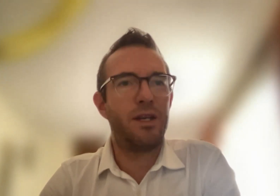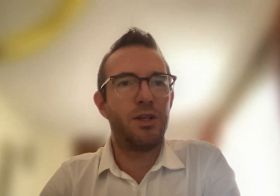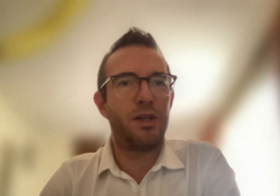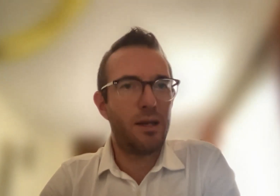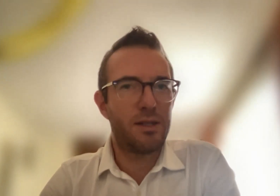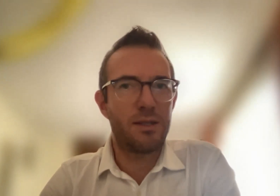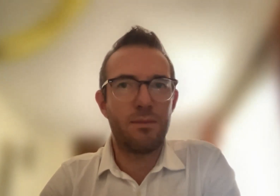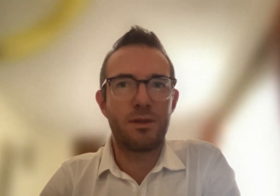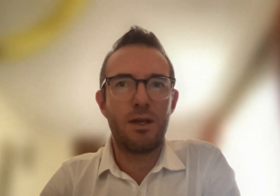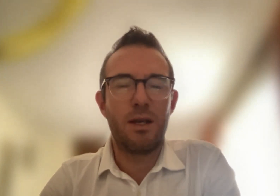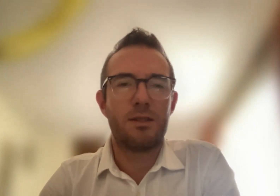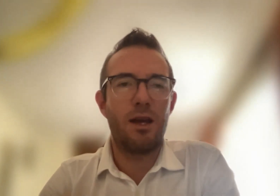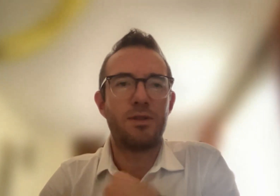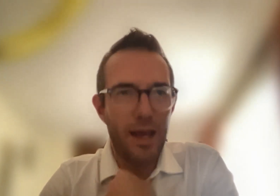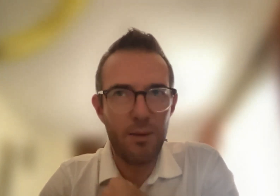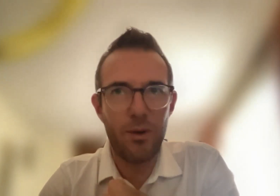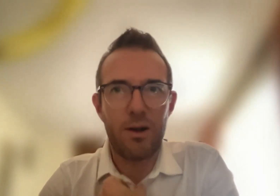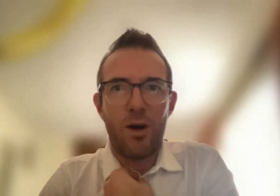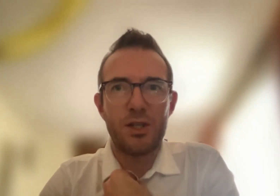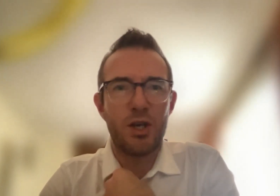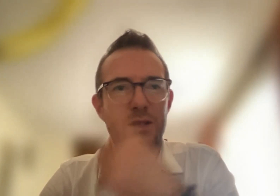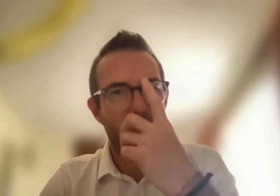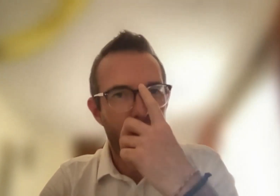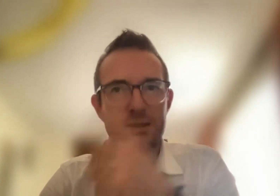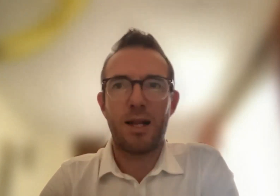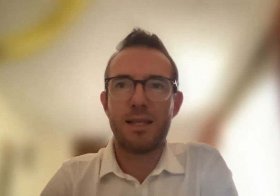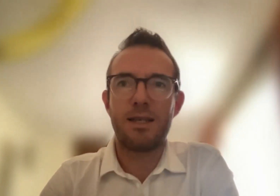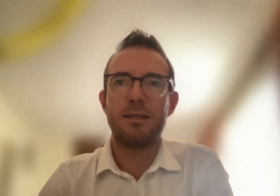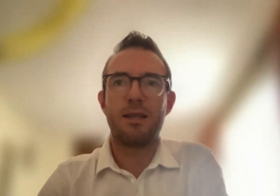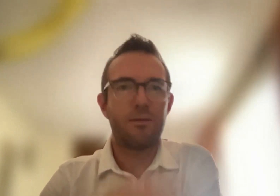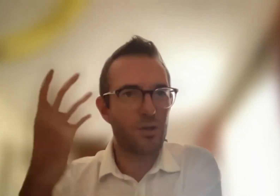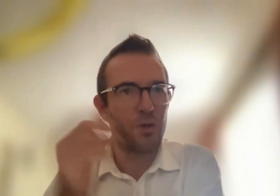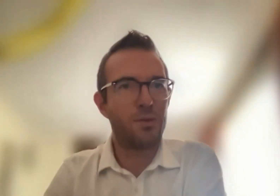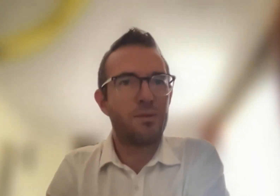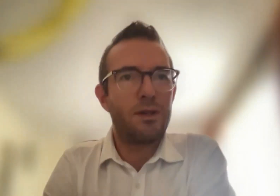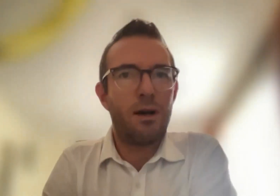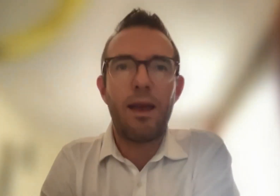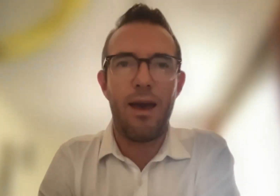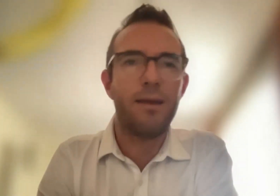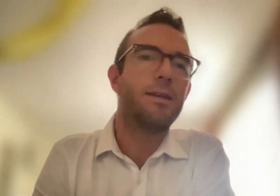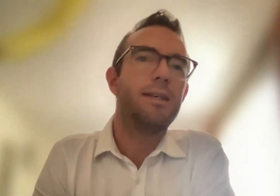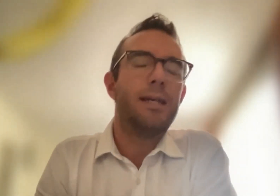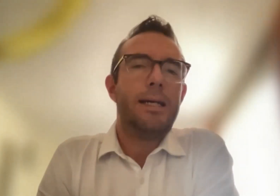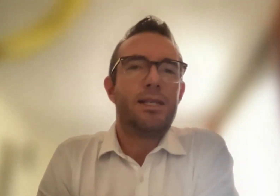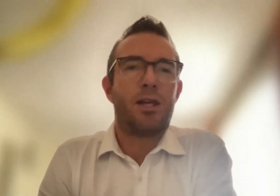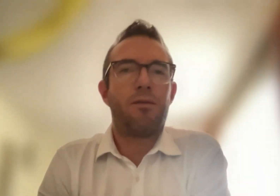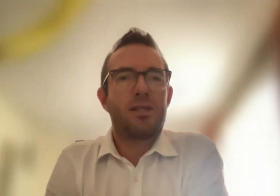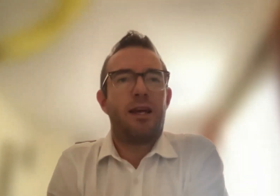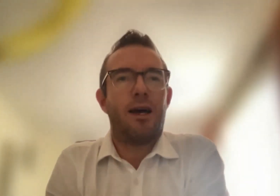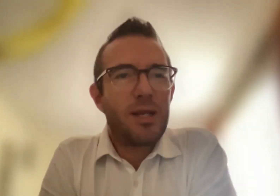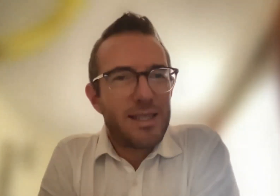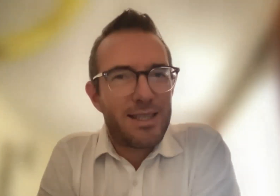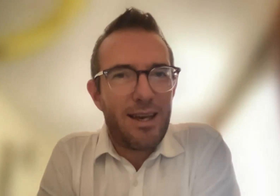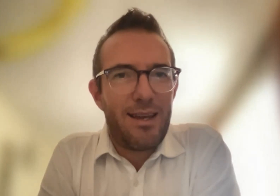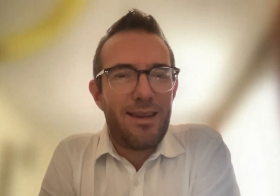Head of Innovation Ecosystems. So today I'm wearing a white shirt and some glasses, and I've got short, dark hair. So